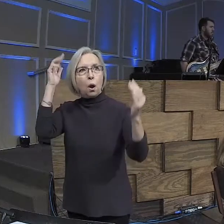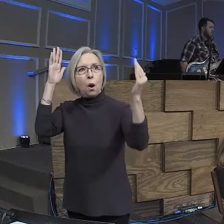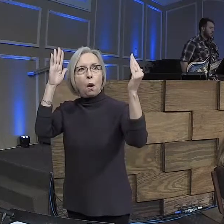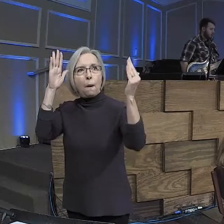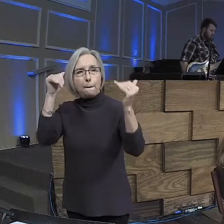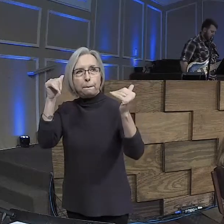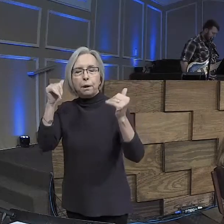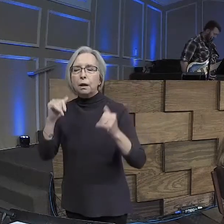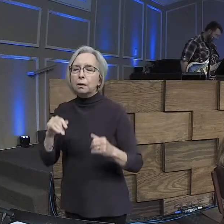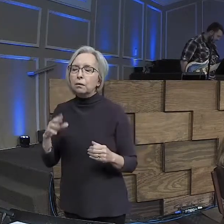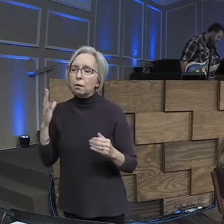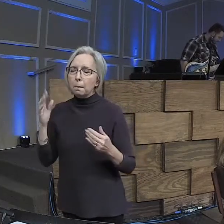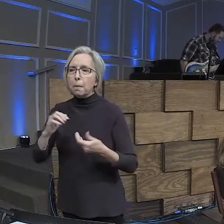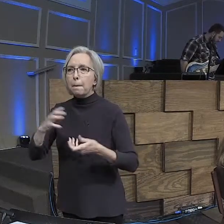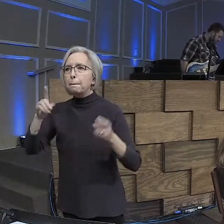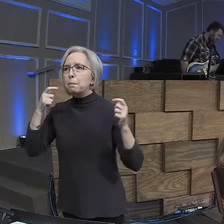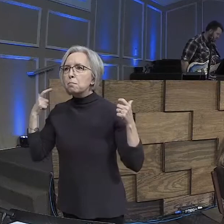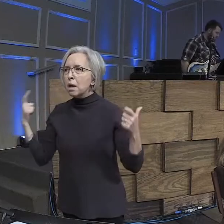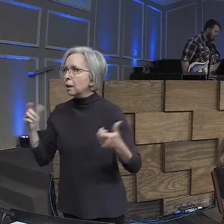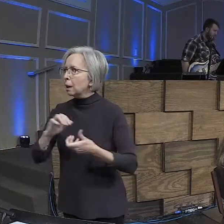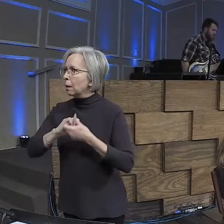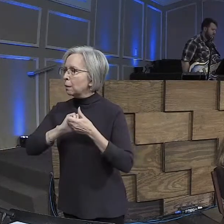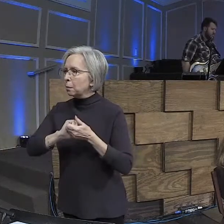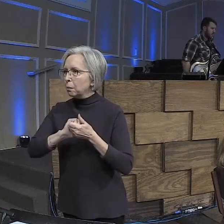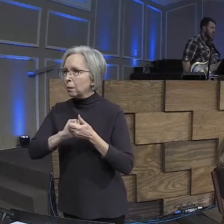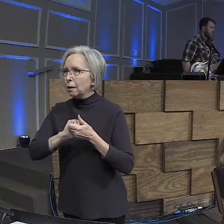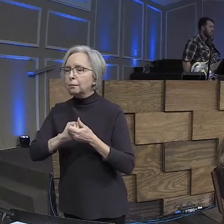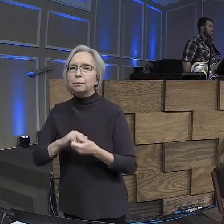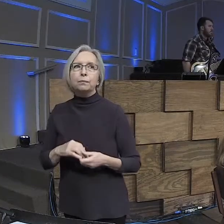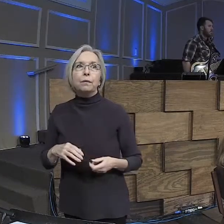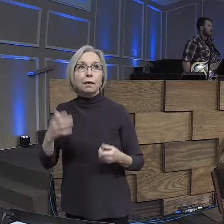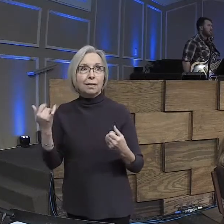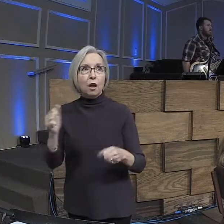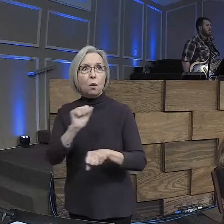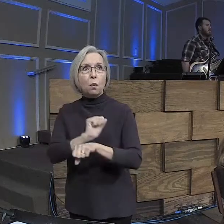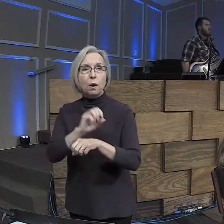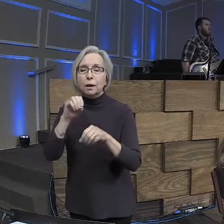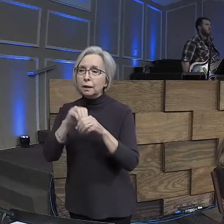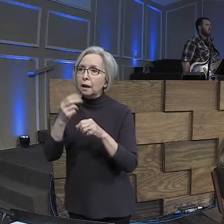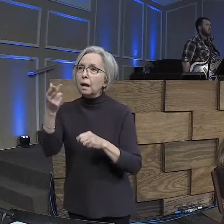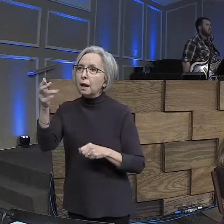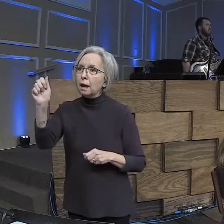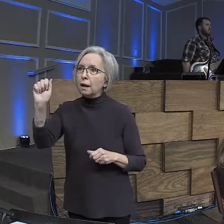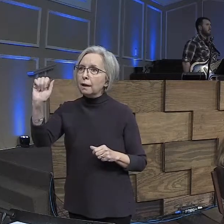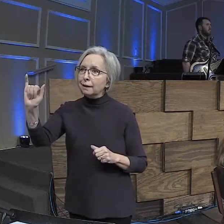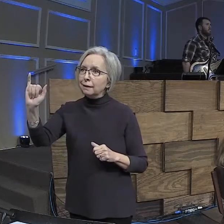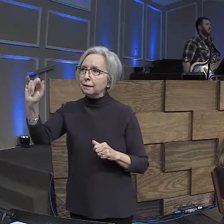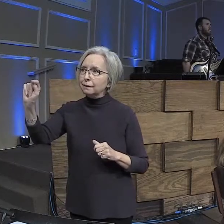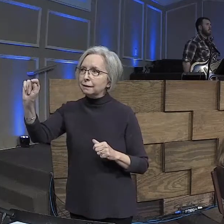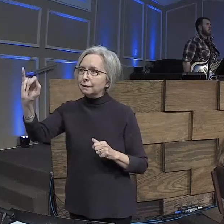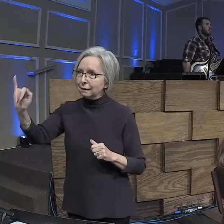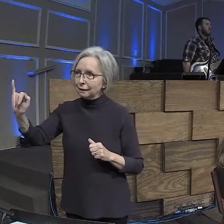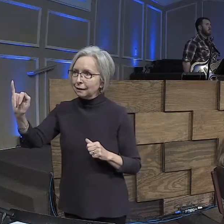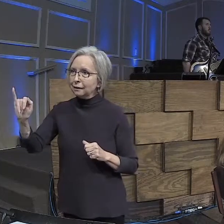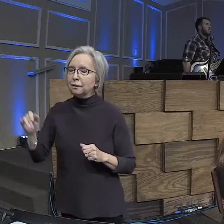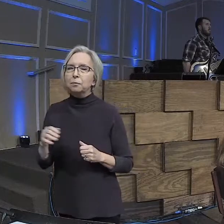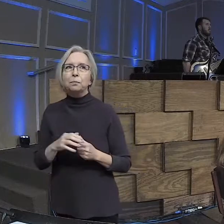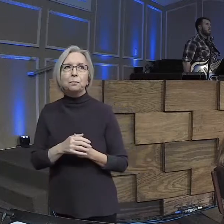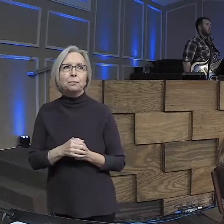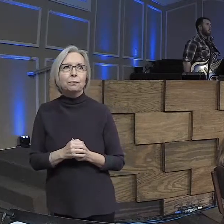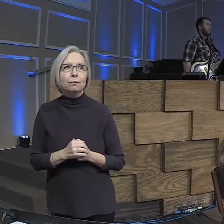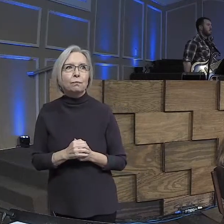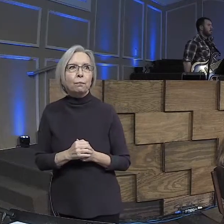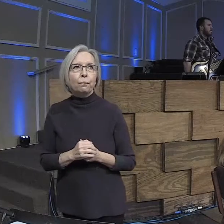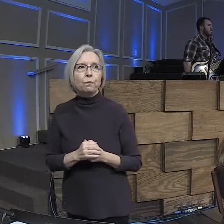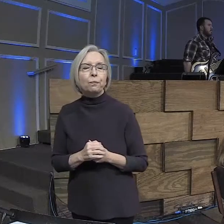one of our largest partners. And they're getting up and running in Haiti so that they can host us when we return prayerfully